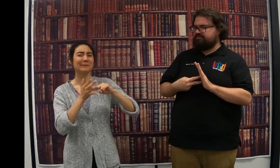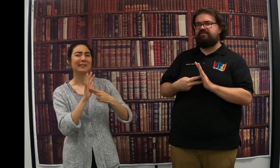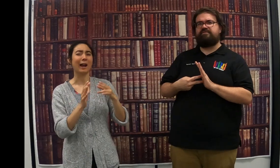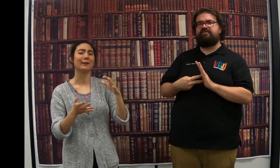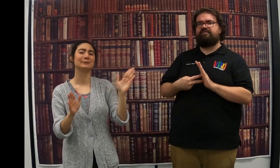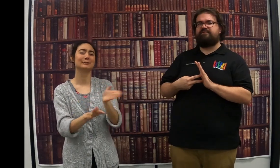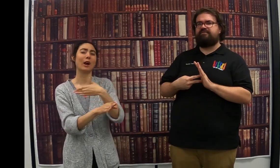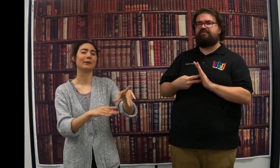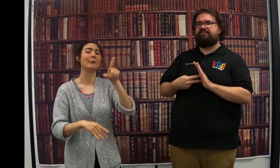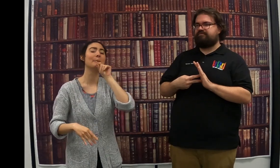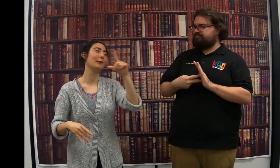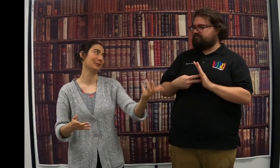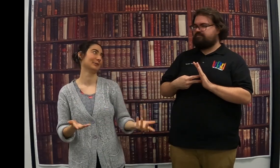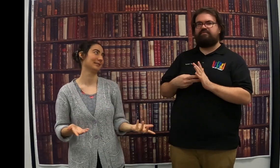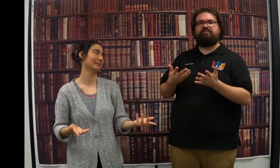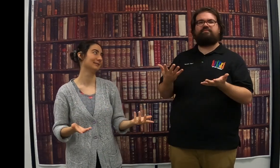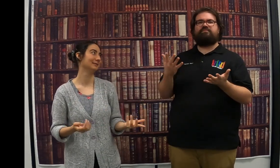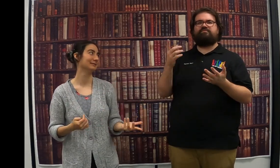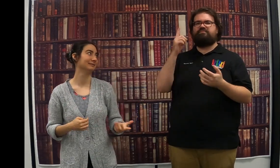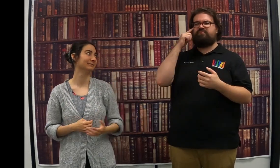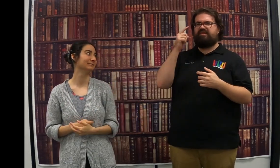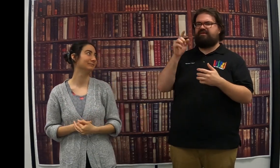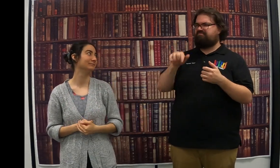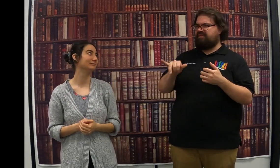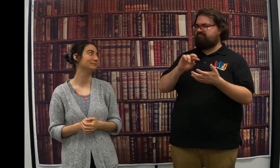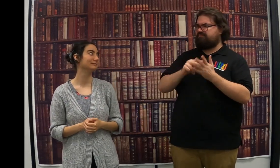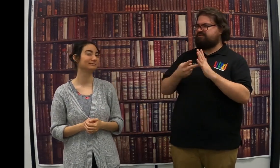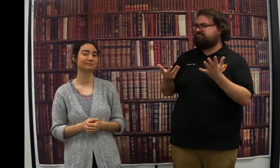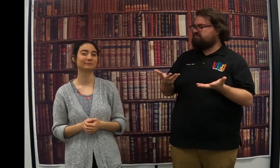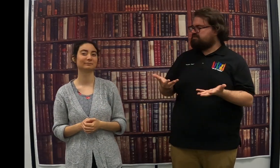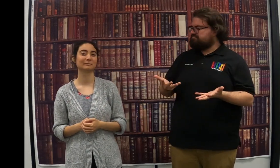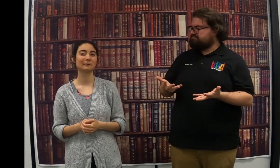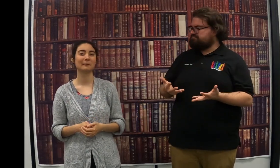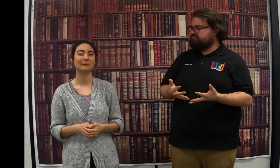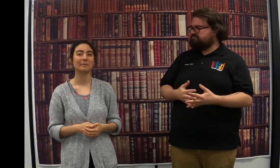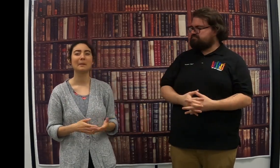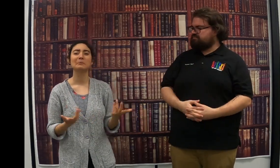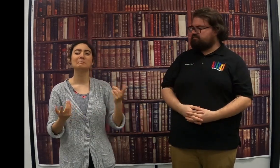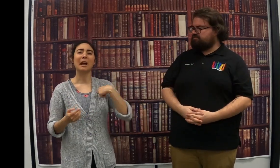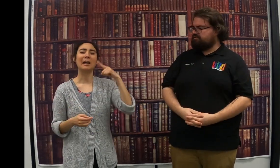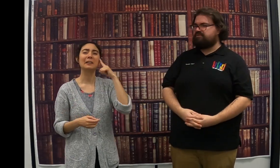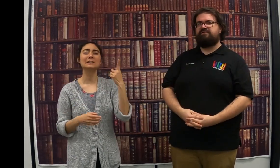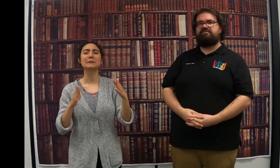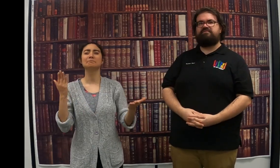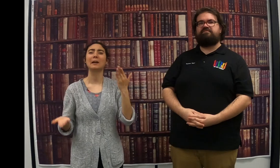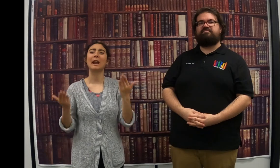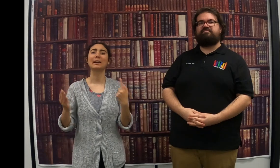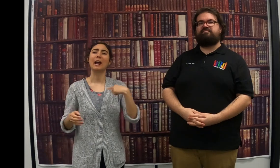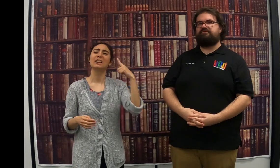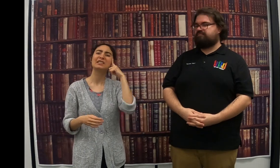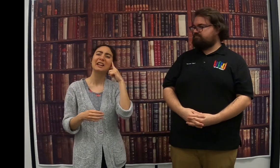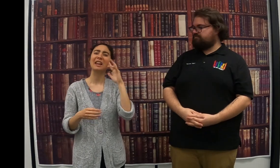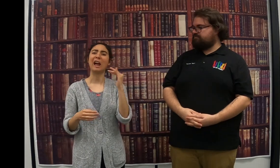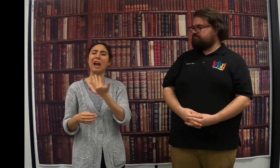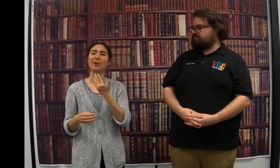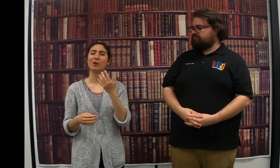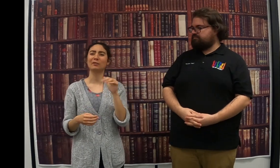a songbird, Emrys. Do you think this may mean... I think it may. I think our aviary may be